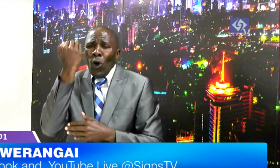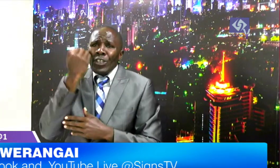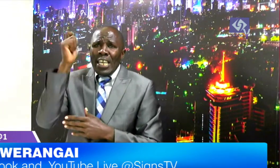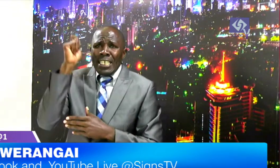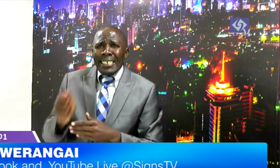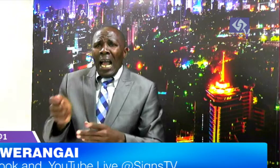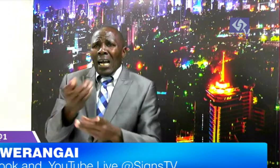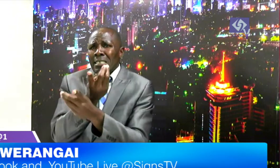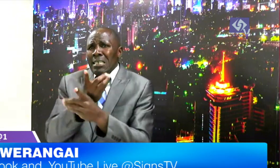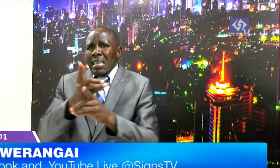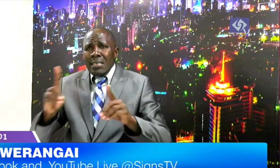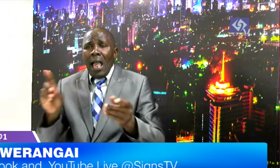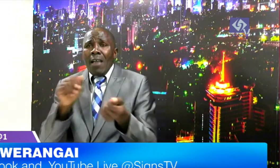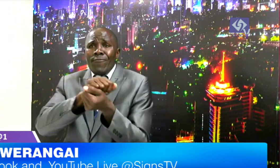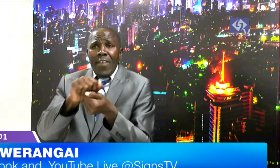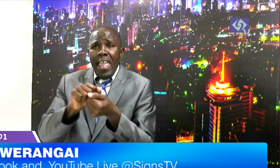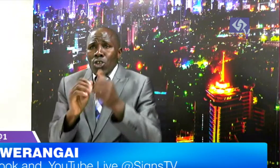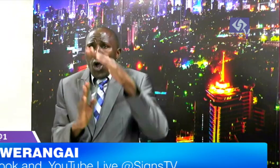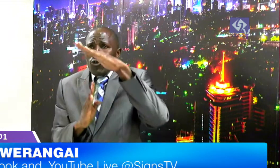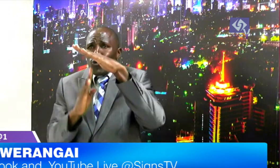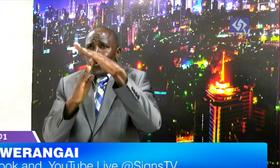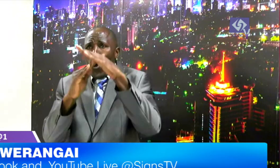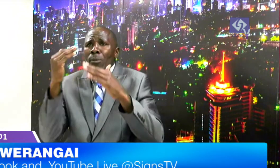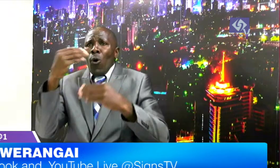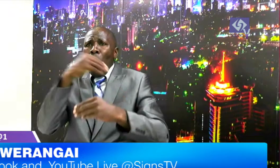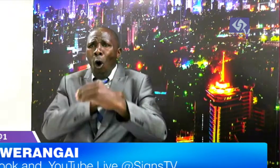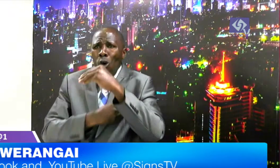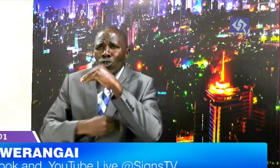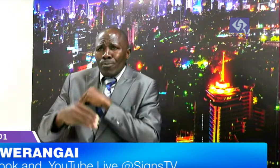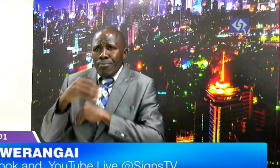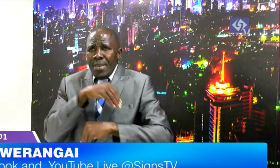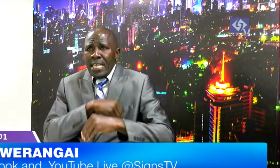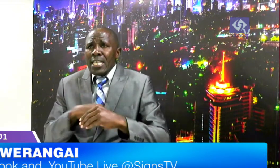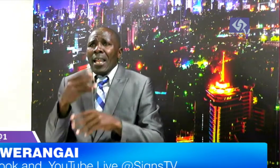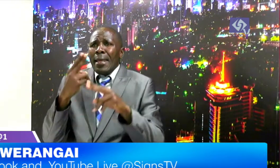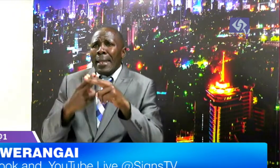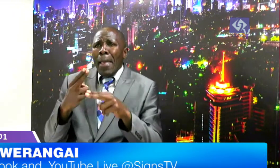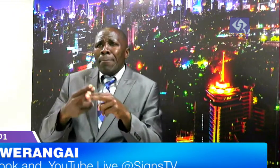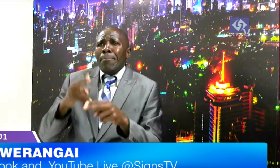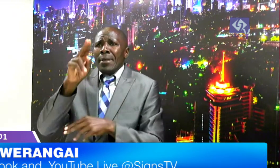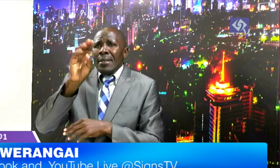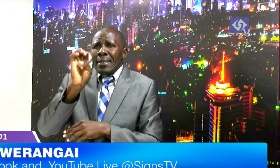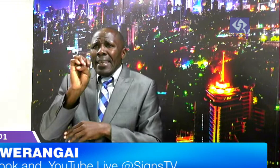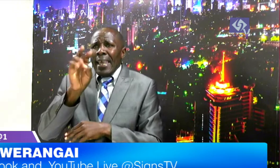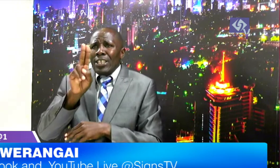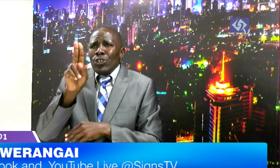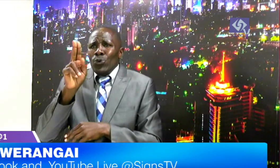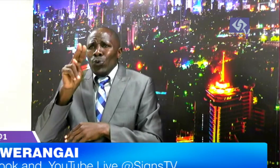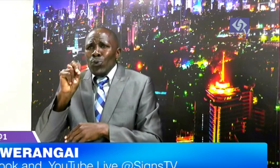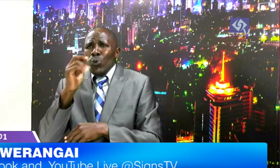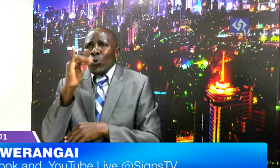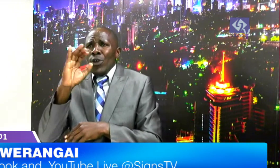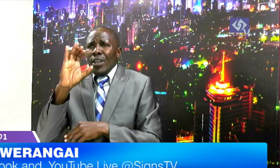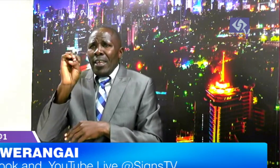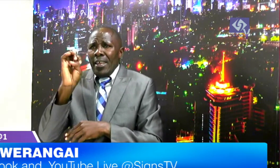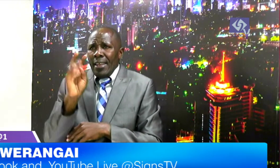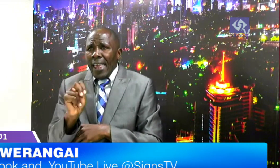graft case due to lack of evidence. In a judgment delivered on Friday,